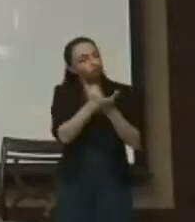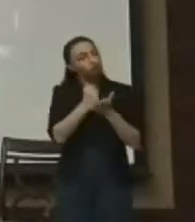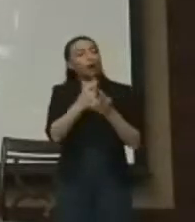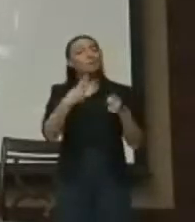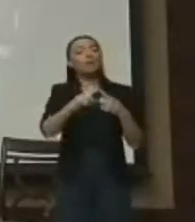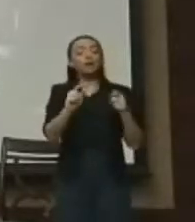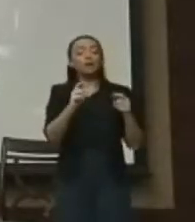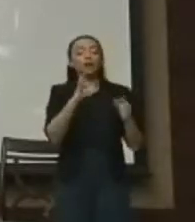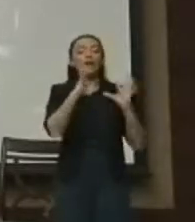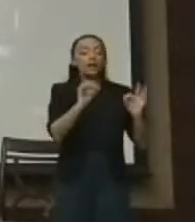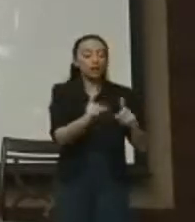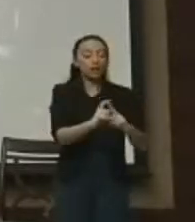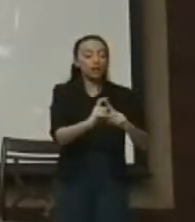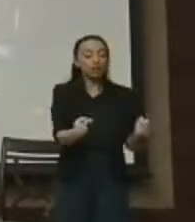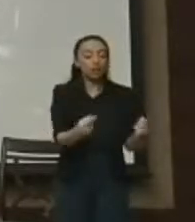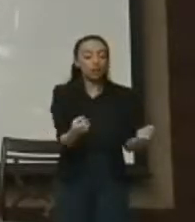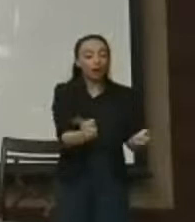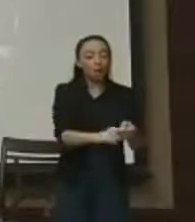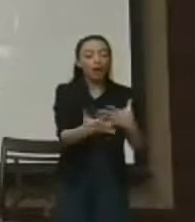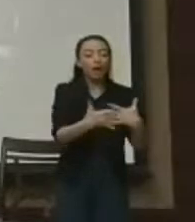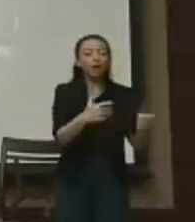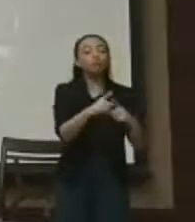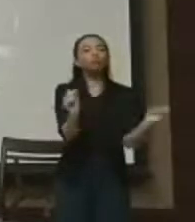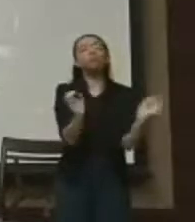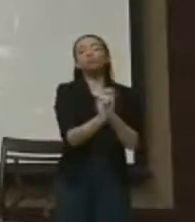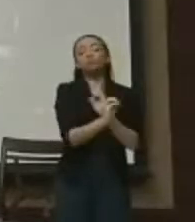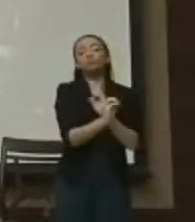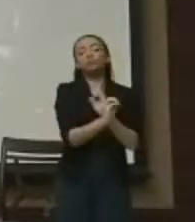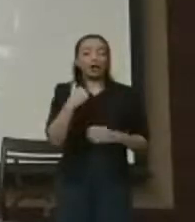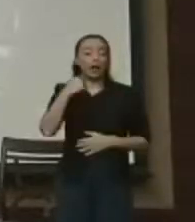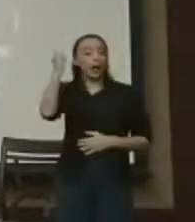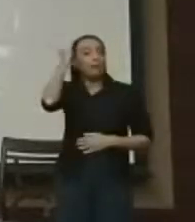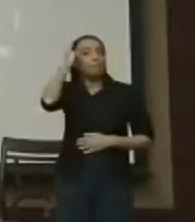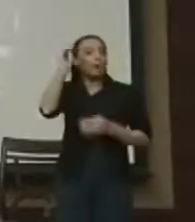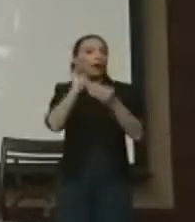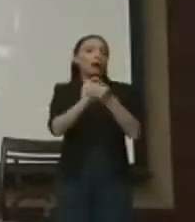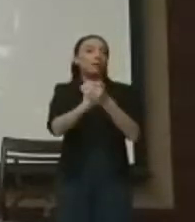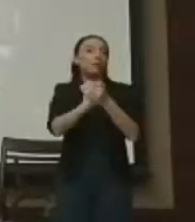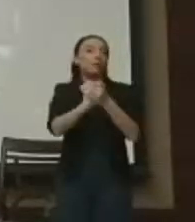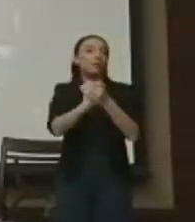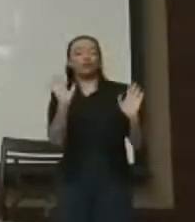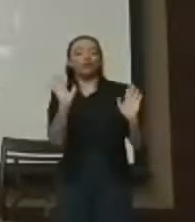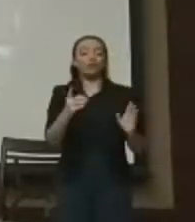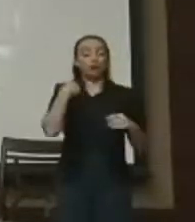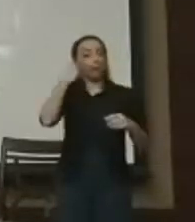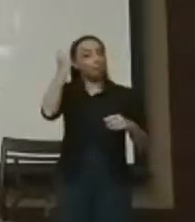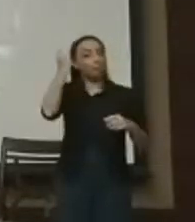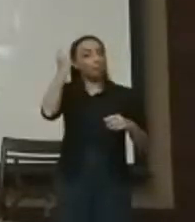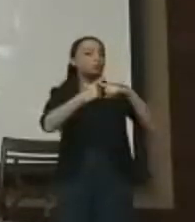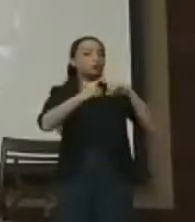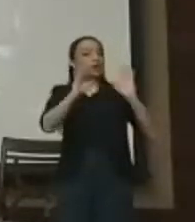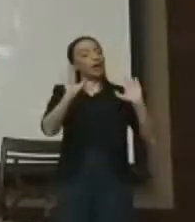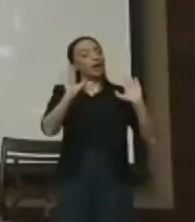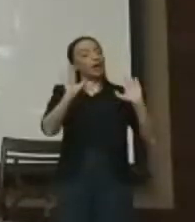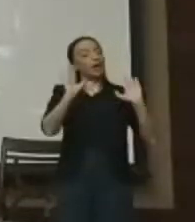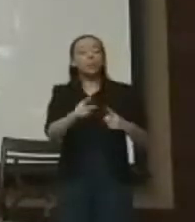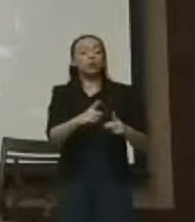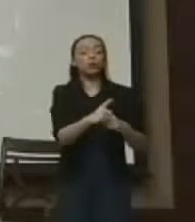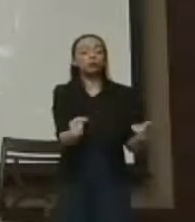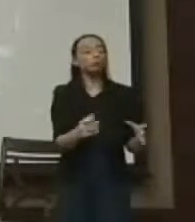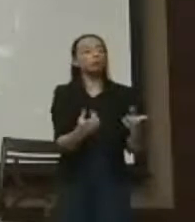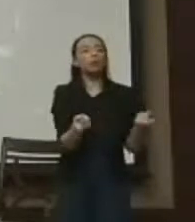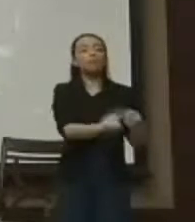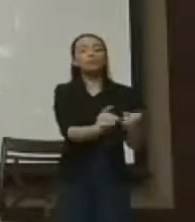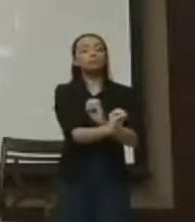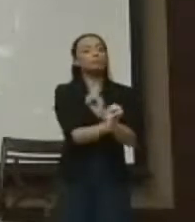into action, that intent just remains an intent. But the good news is the intent is right. I think we have crossed that barrier. We do hope